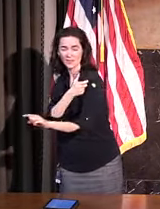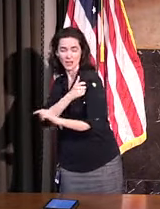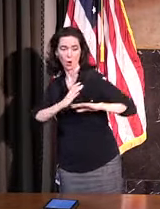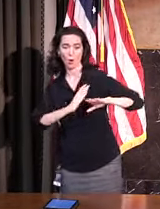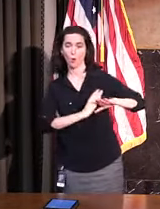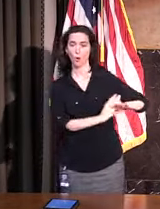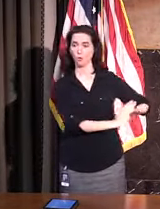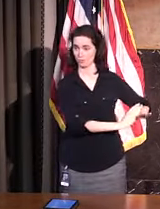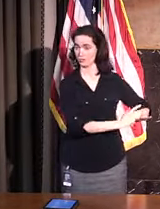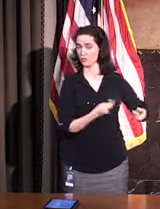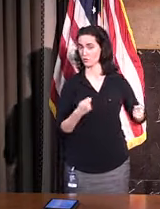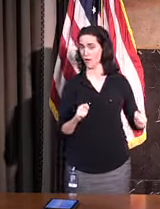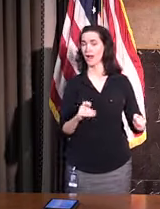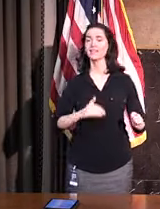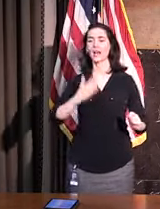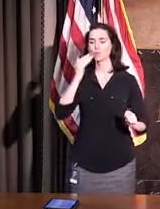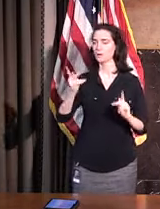eligibility